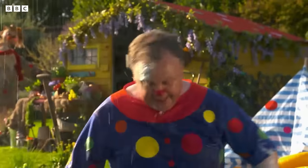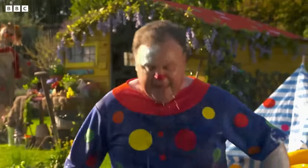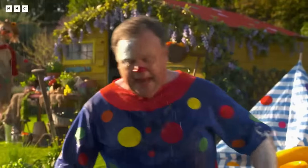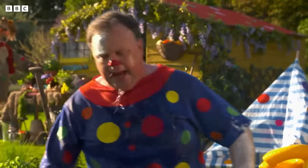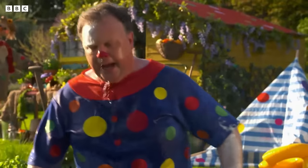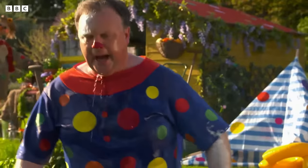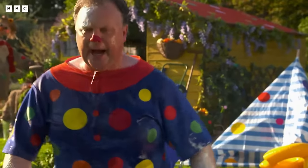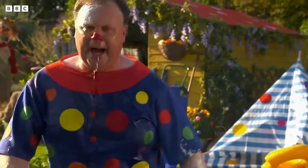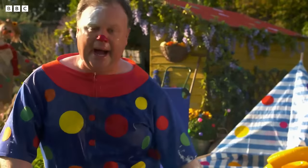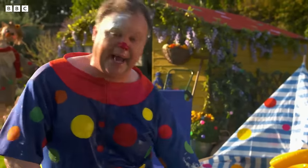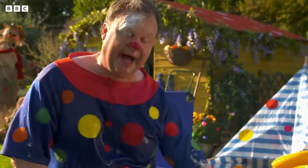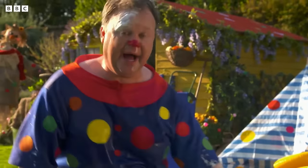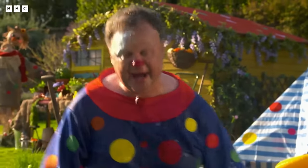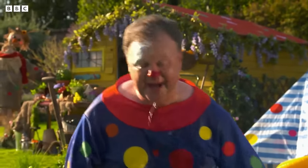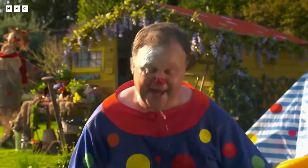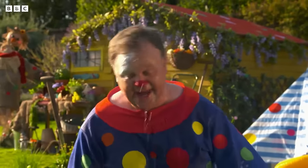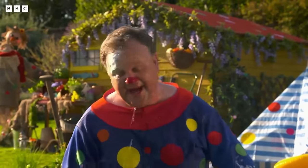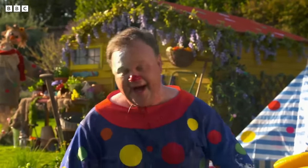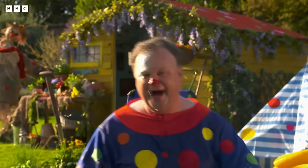You are pretty, Mr. Tumble.